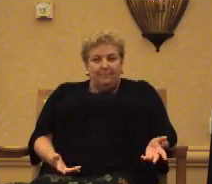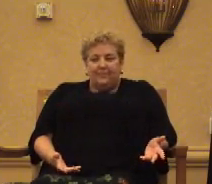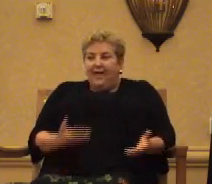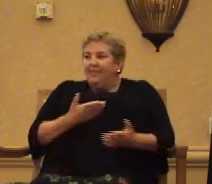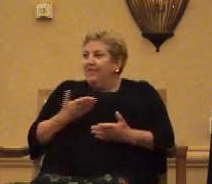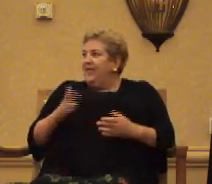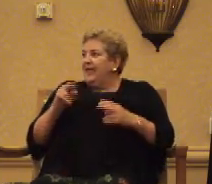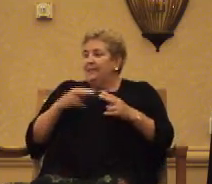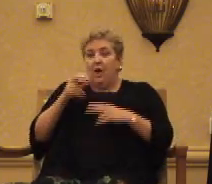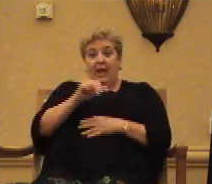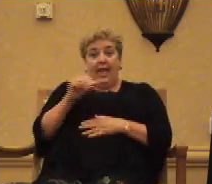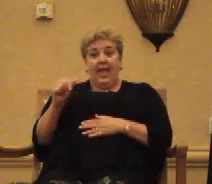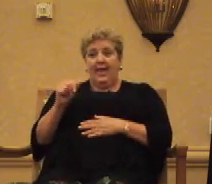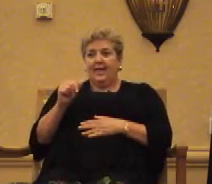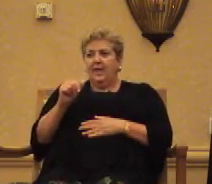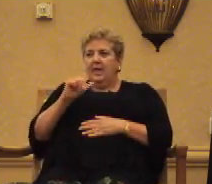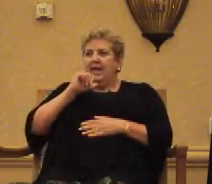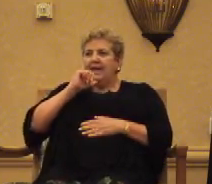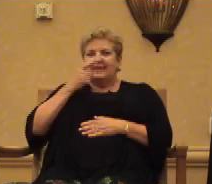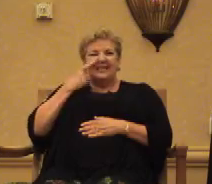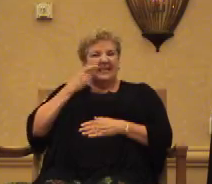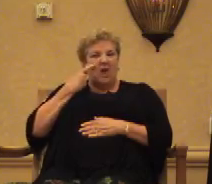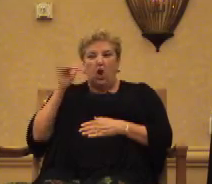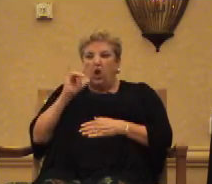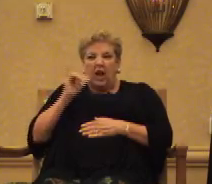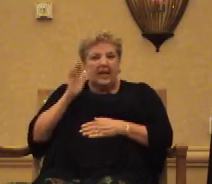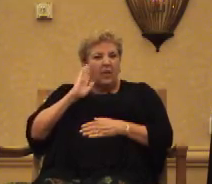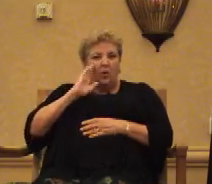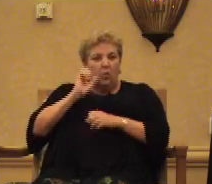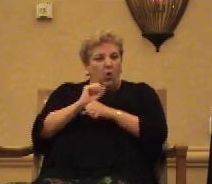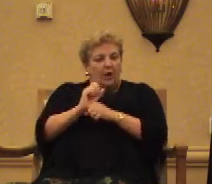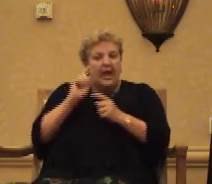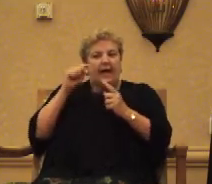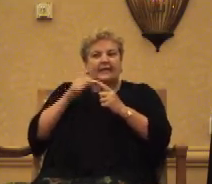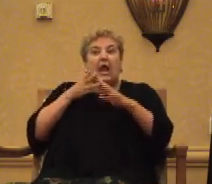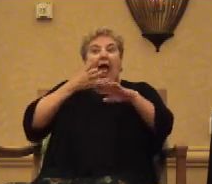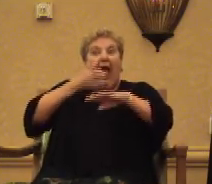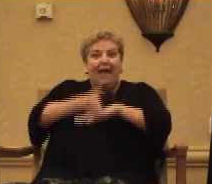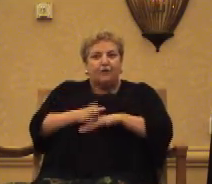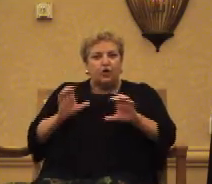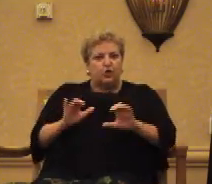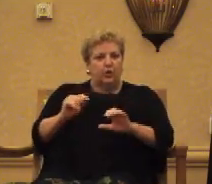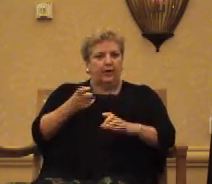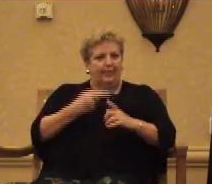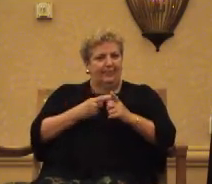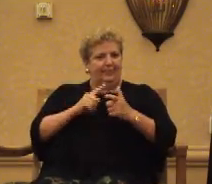The thing about AA is it doesn't look like it'll work till after you do it. Then we all say the same thing. We said, oh, I should have done that years ago.